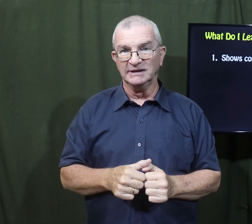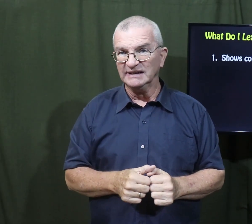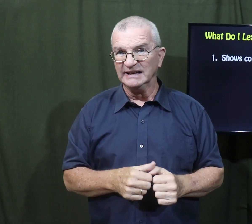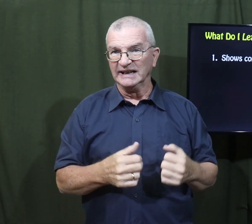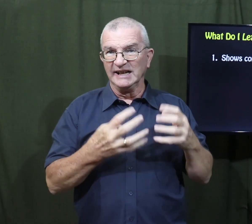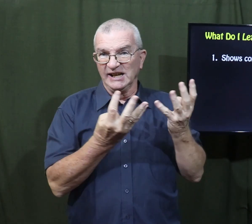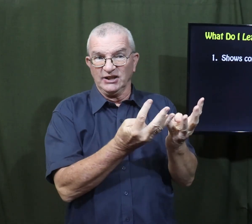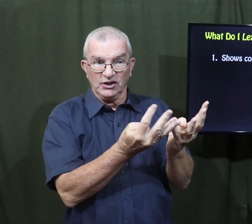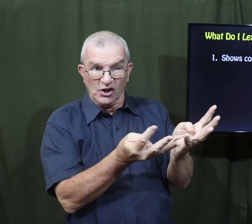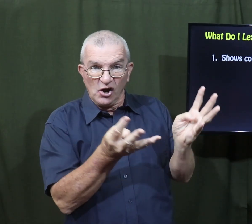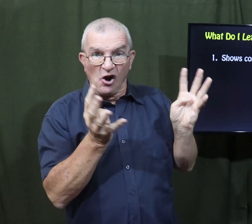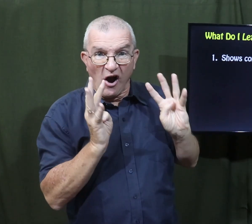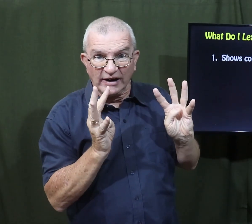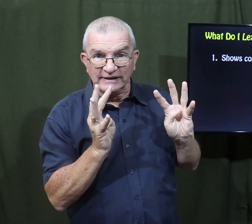Remember, in the garden,